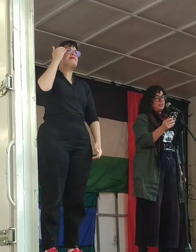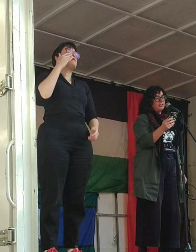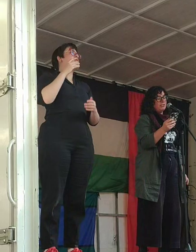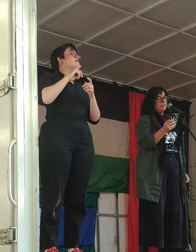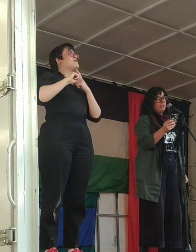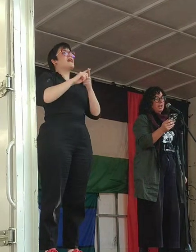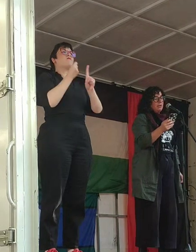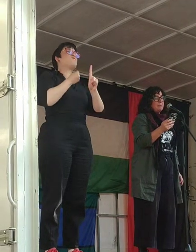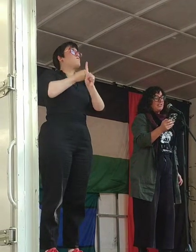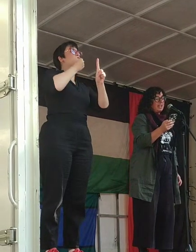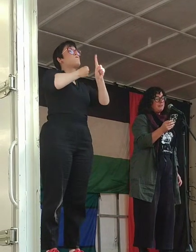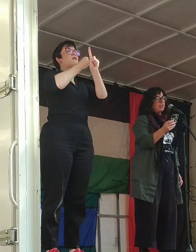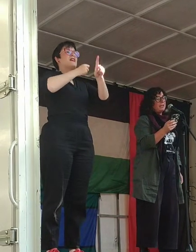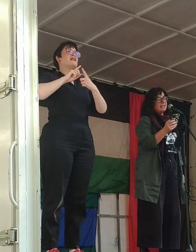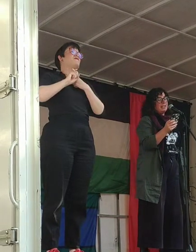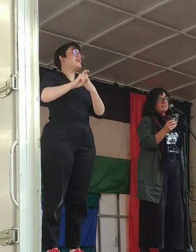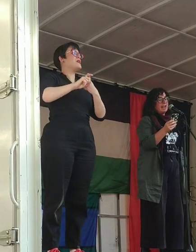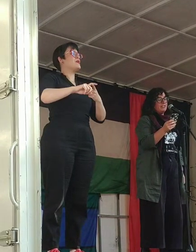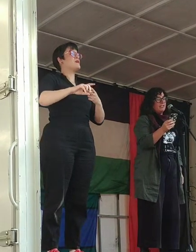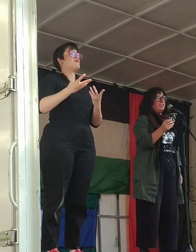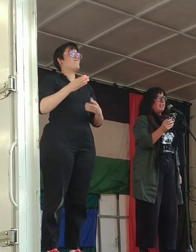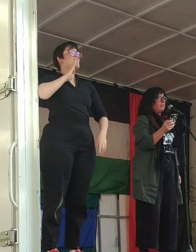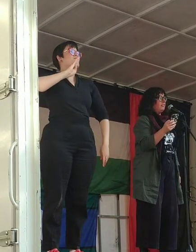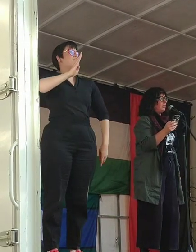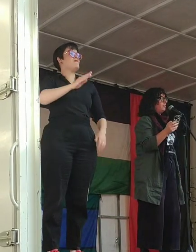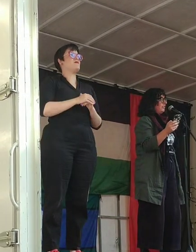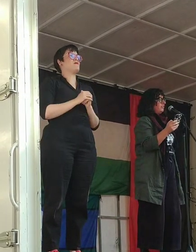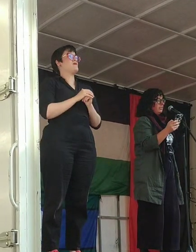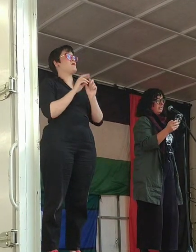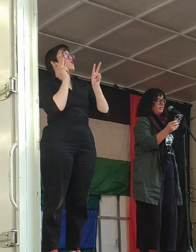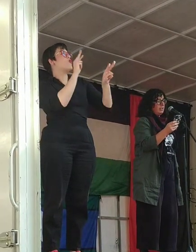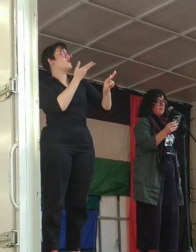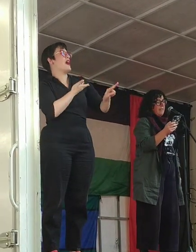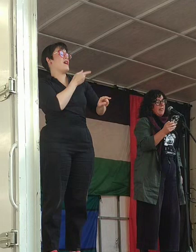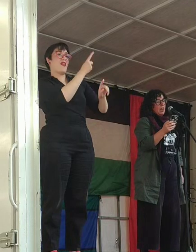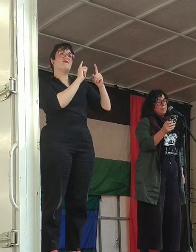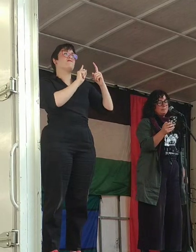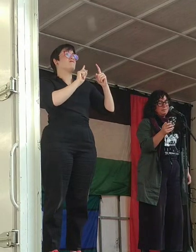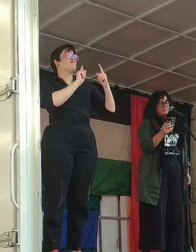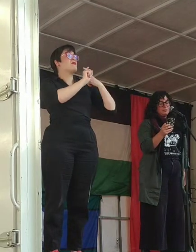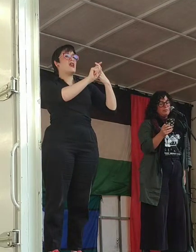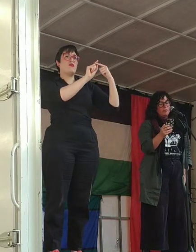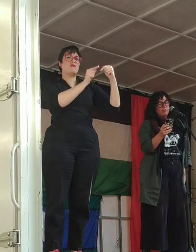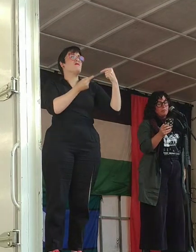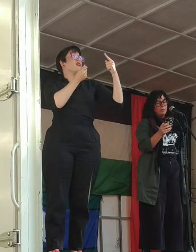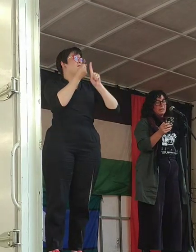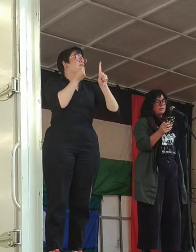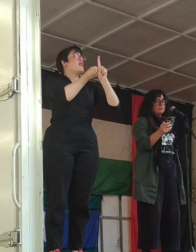keep raising our voices. We must keep following the lead of thousands in their continued resistance.